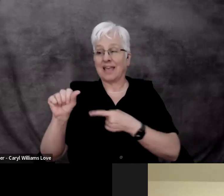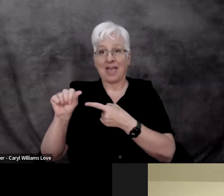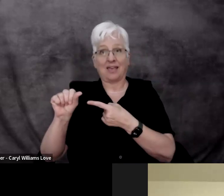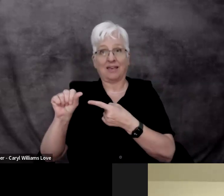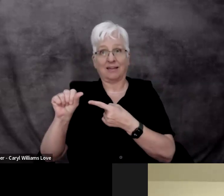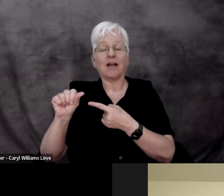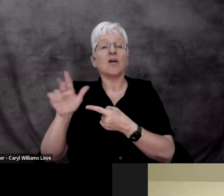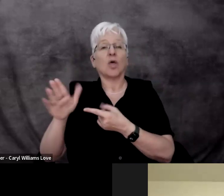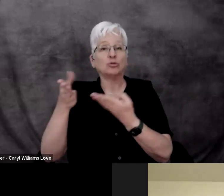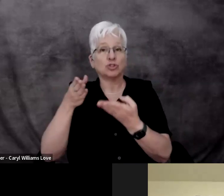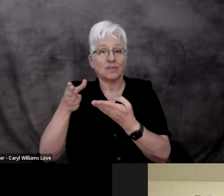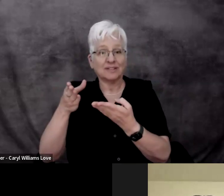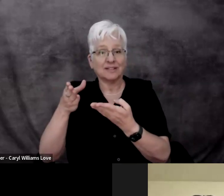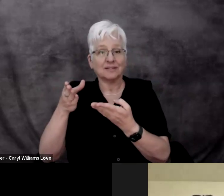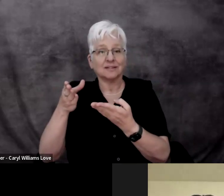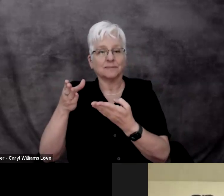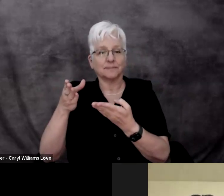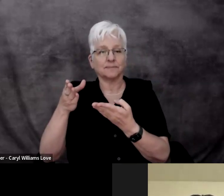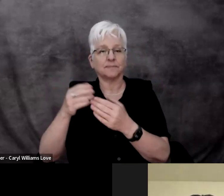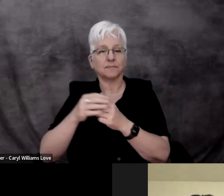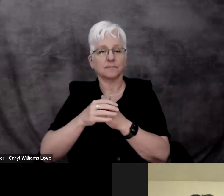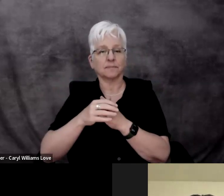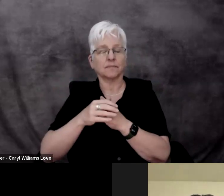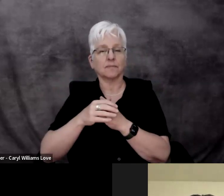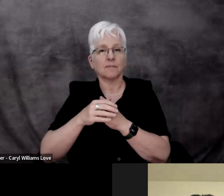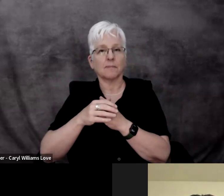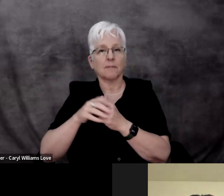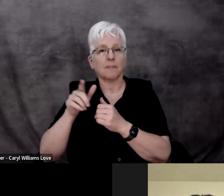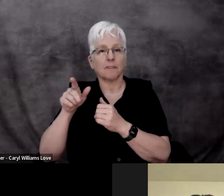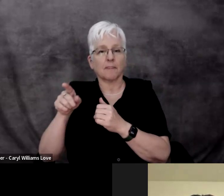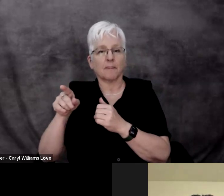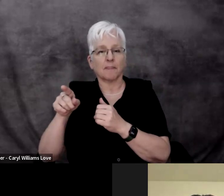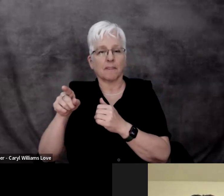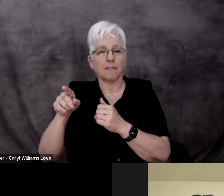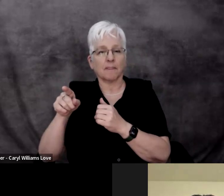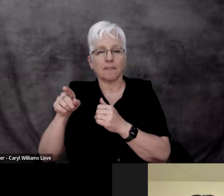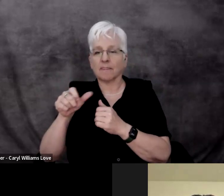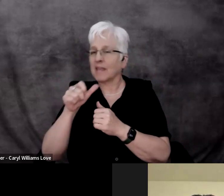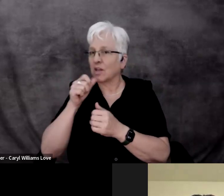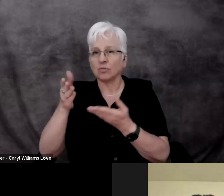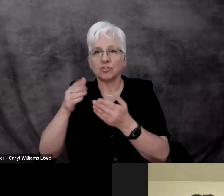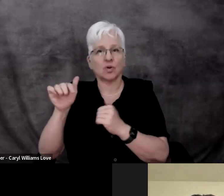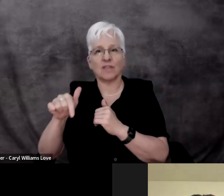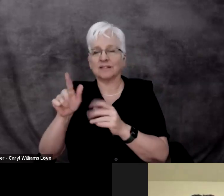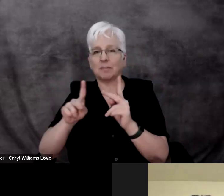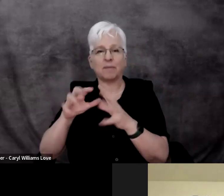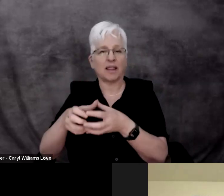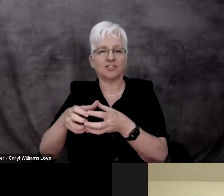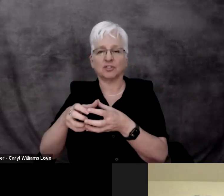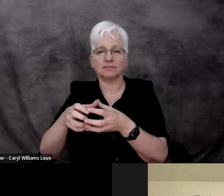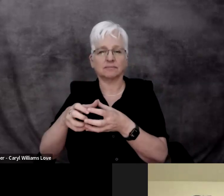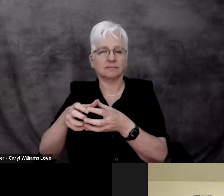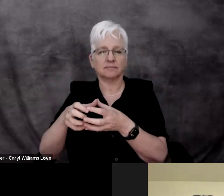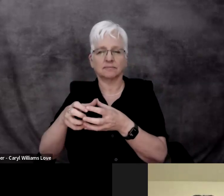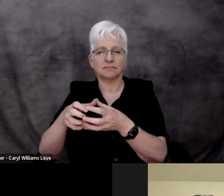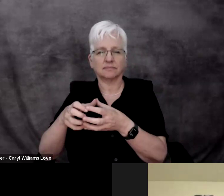for Developmental Disabilities Administration, the providers aren't mandated to serve this population. If you're a caregiver, or you do specialized rehabilitation,